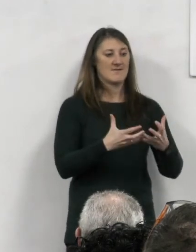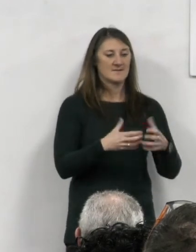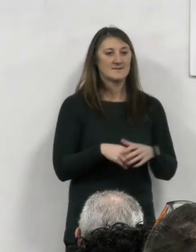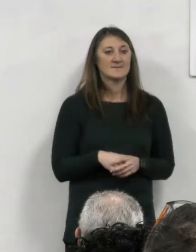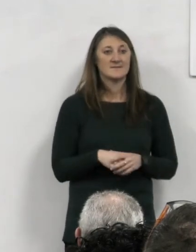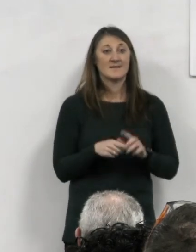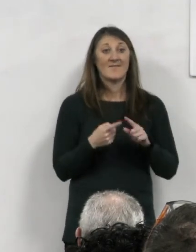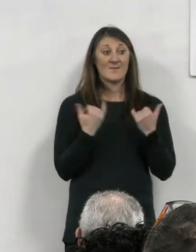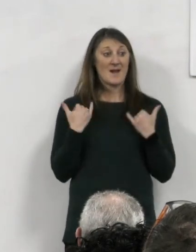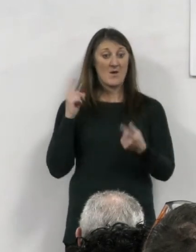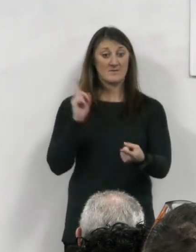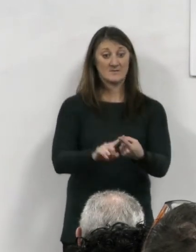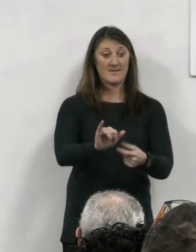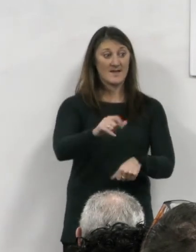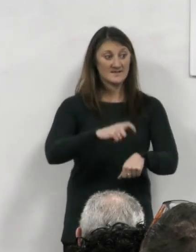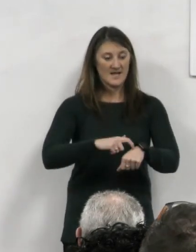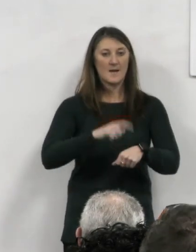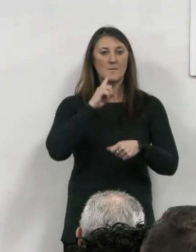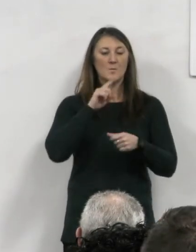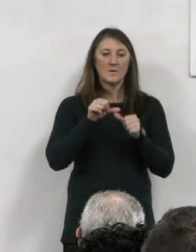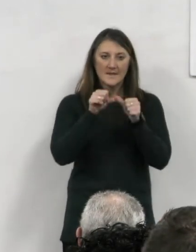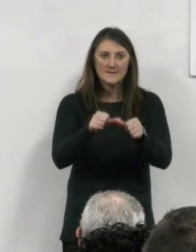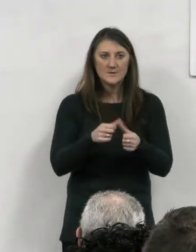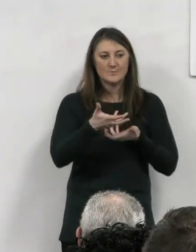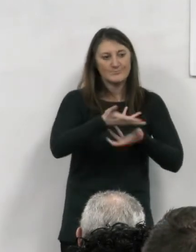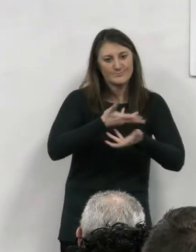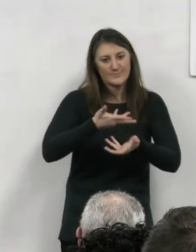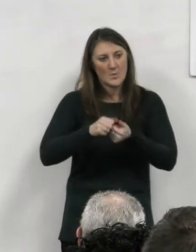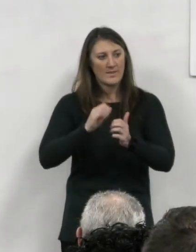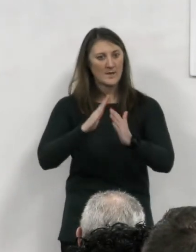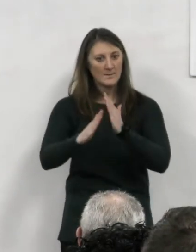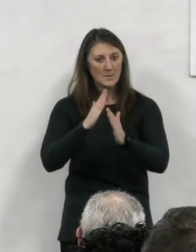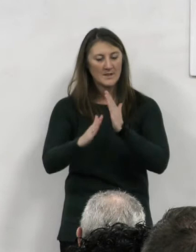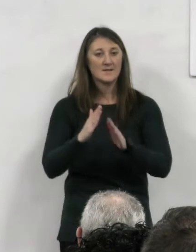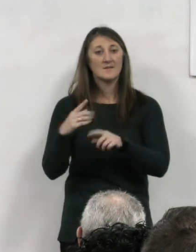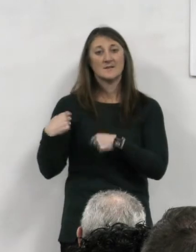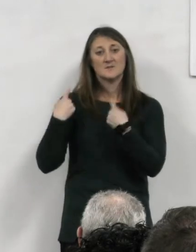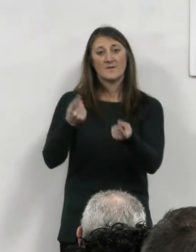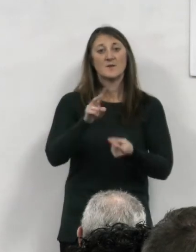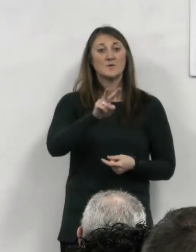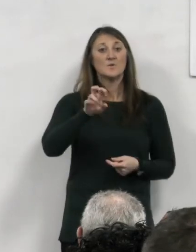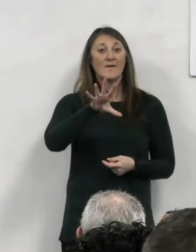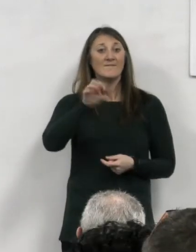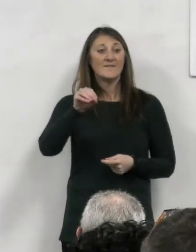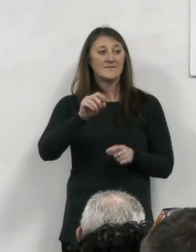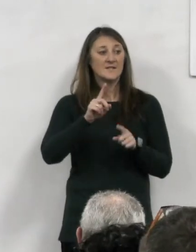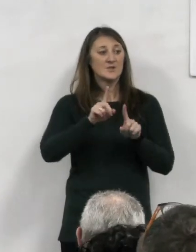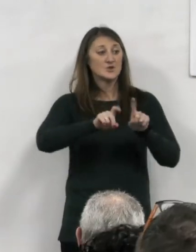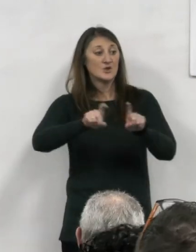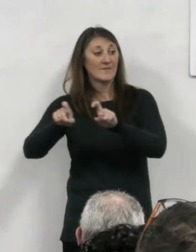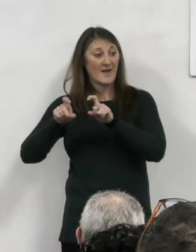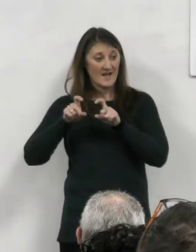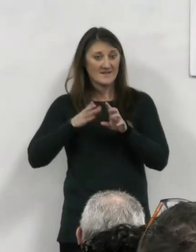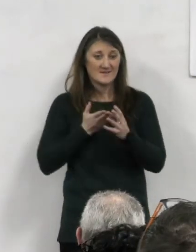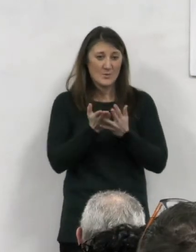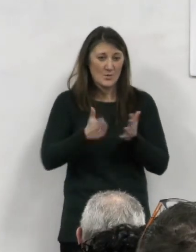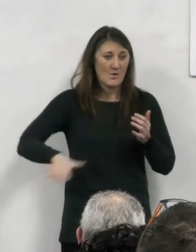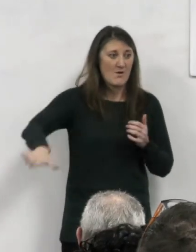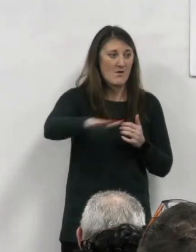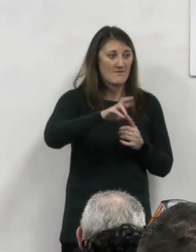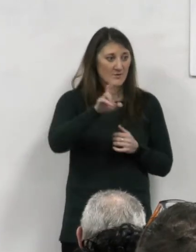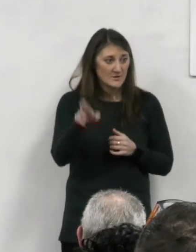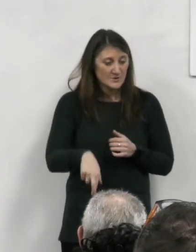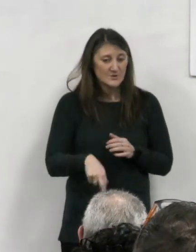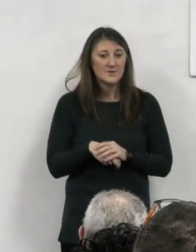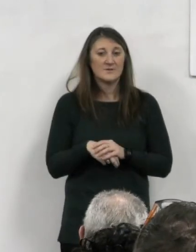until then, we will continue our community engagement. So far, we have 250 surveys from individuals throughout Rochester, and our real